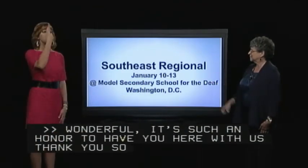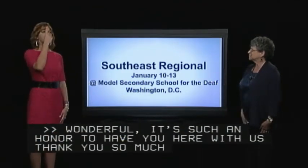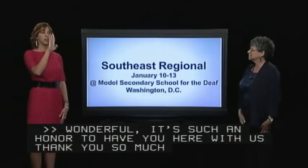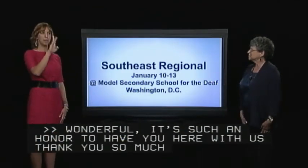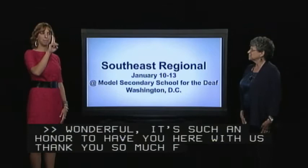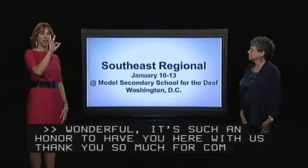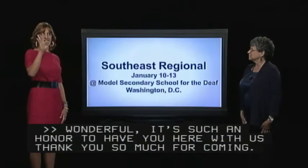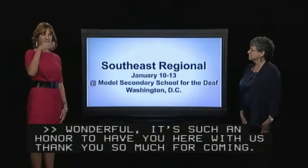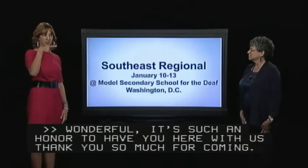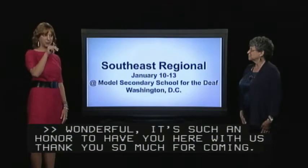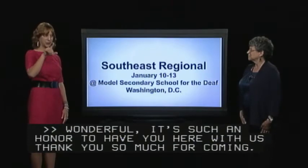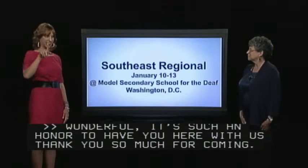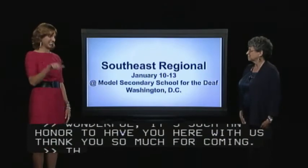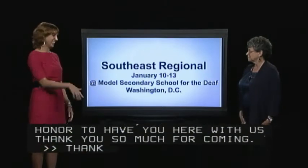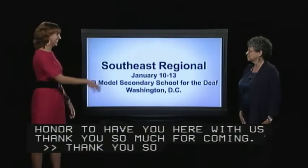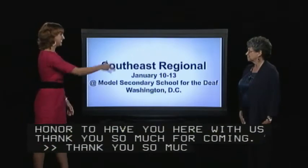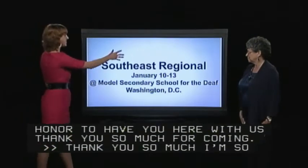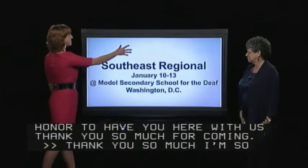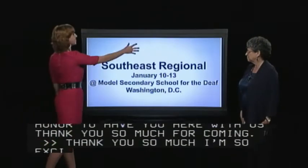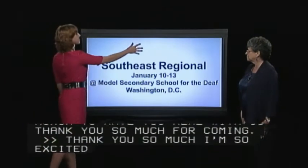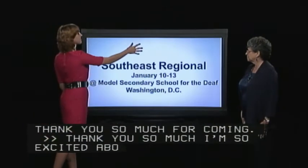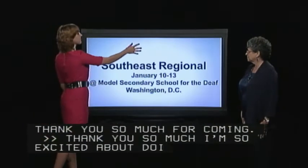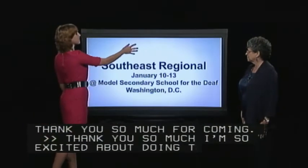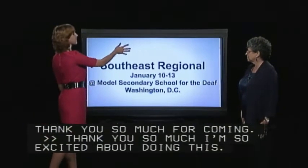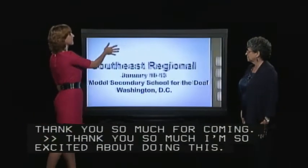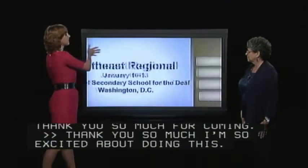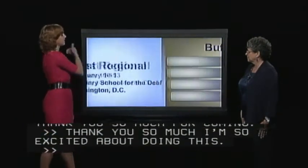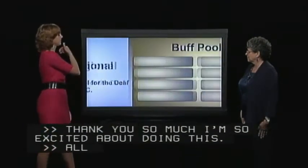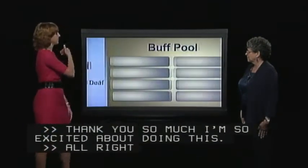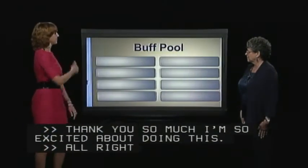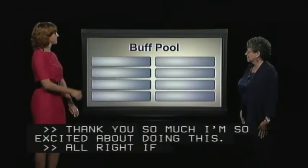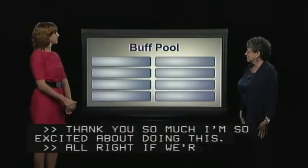get started, we'll go ahead and start with our buff pool for the Southeast region.